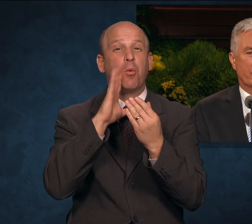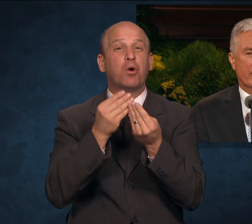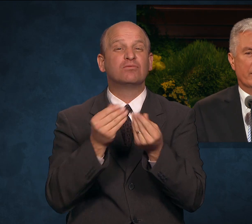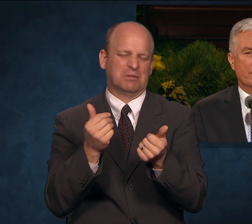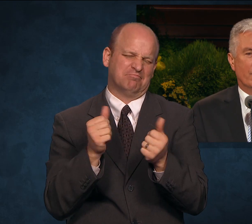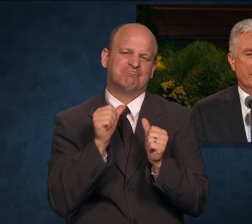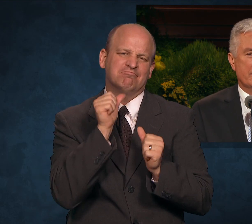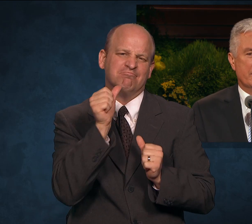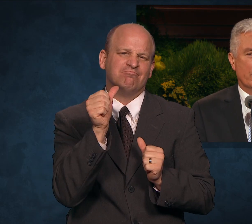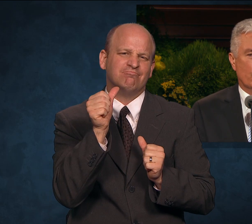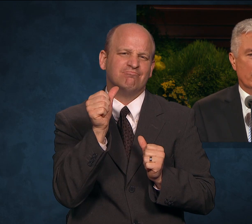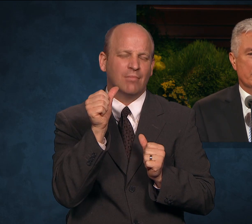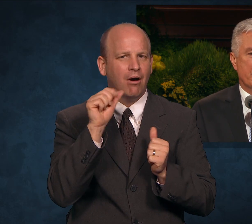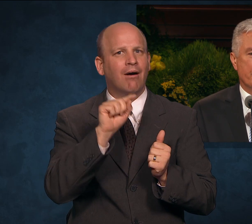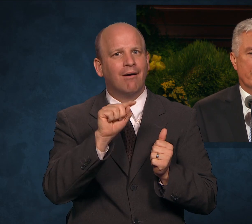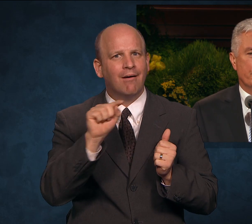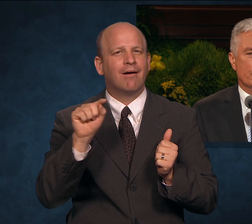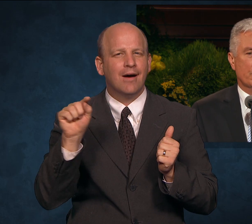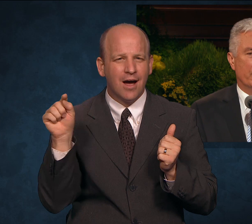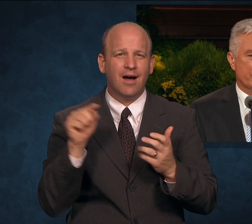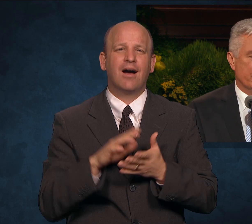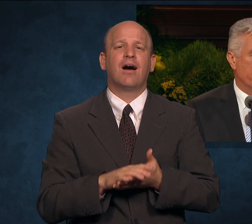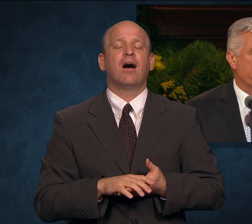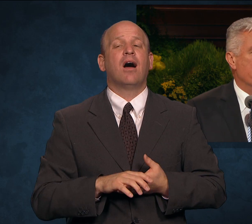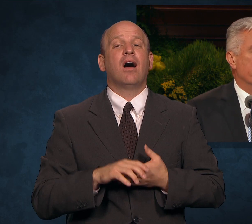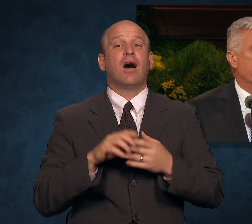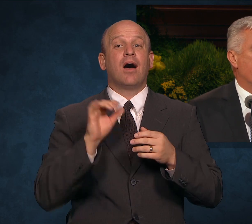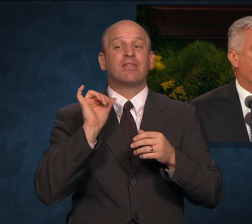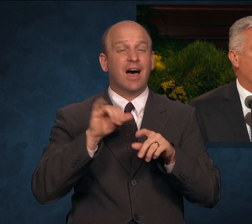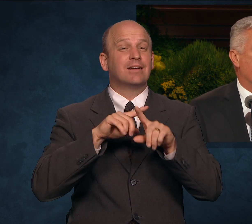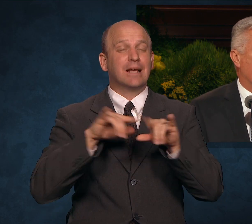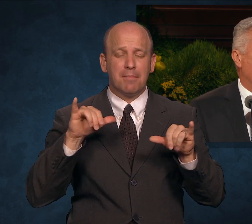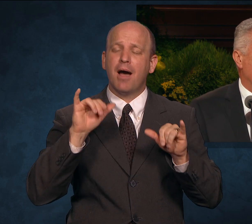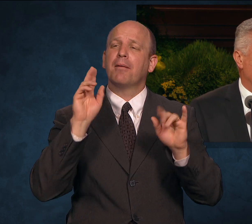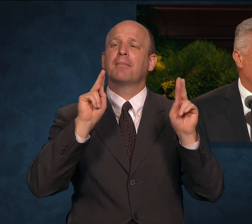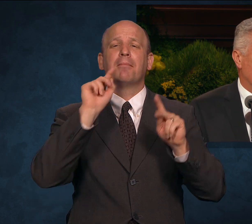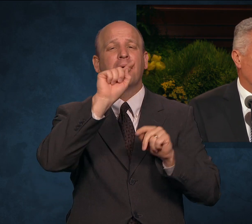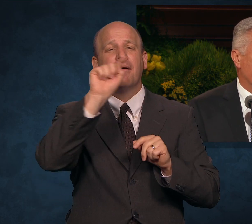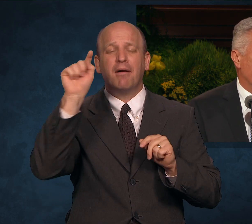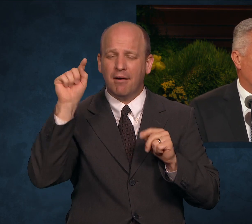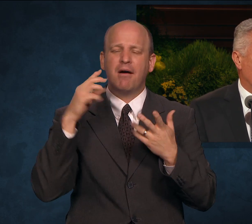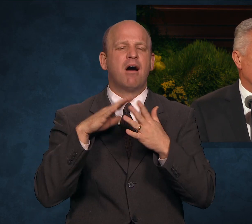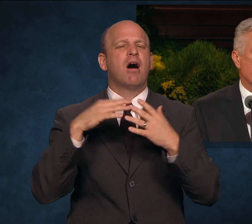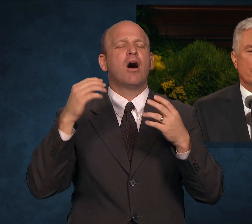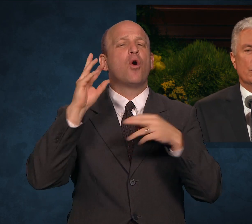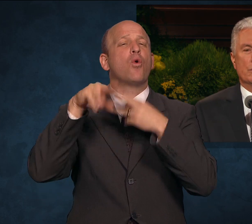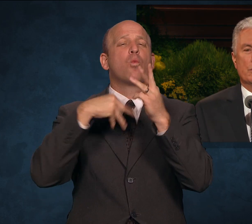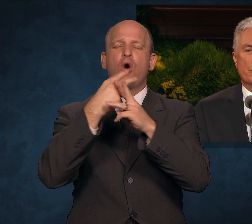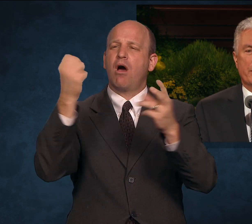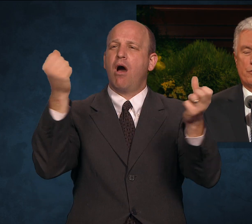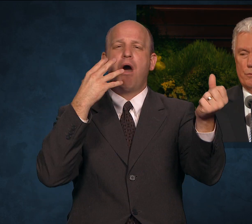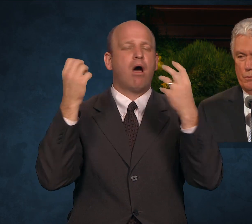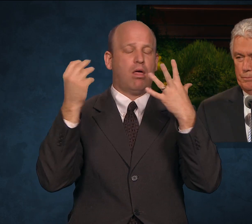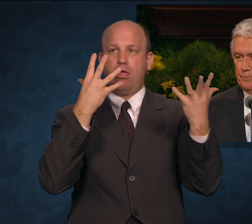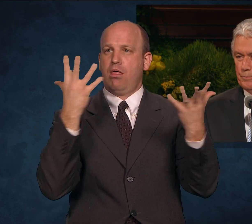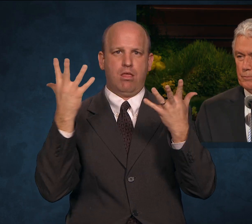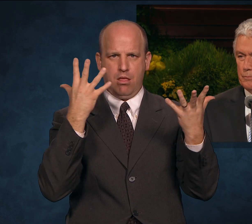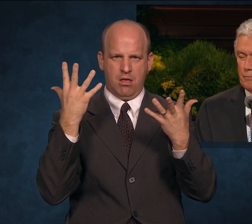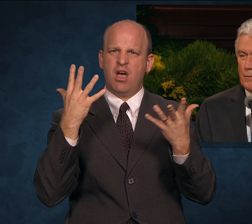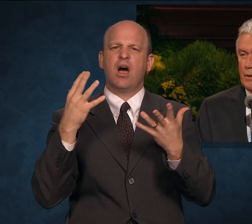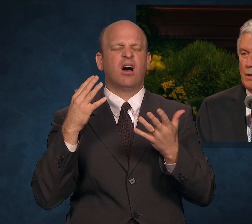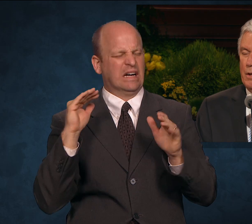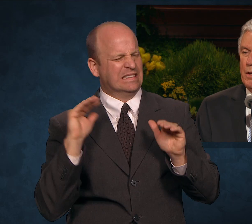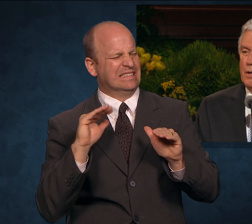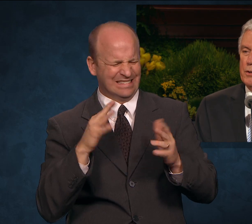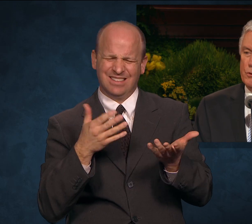and conflicting voices in the world tempt them to question even abandon what they once knew to be